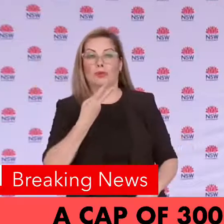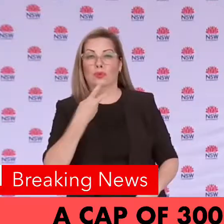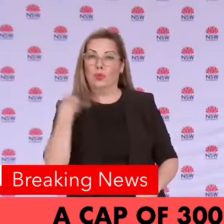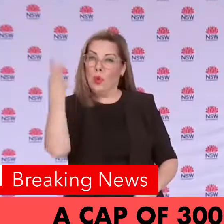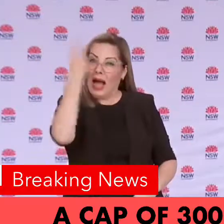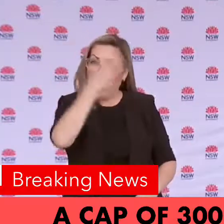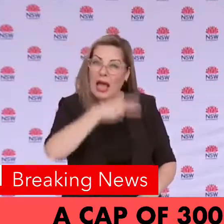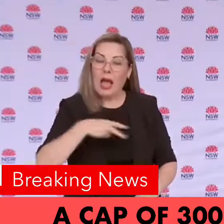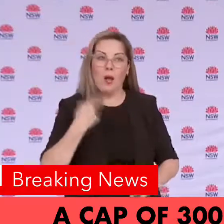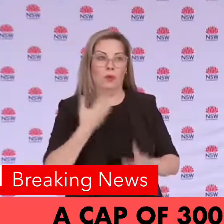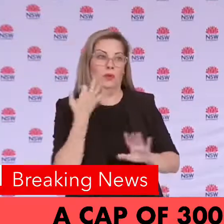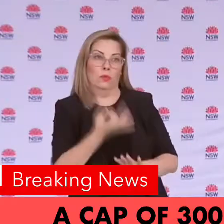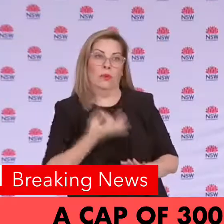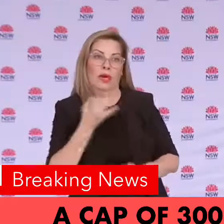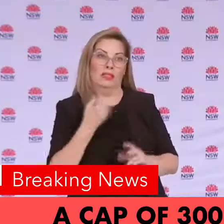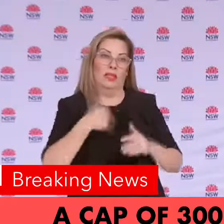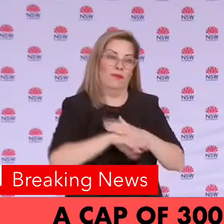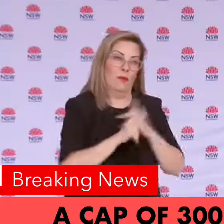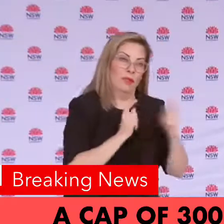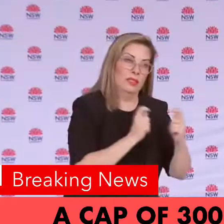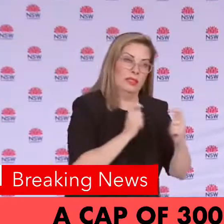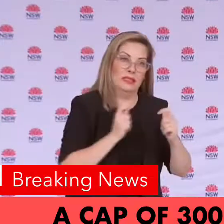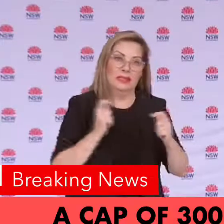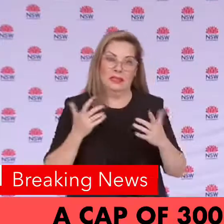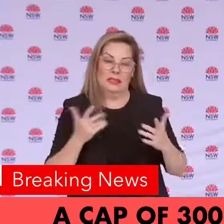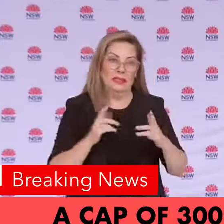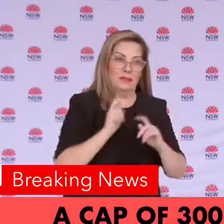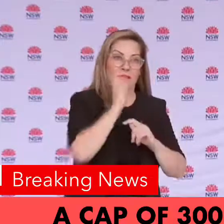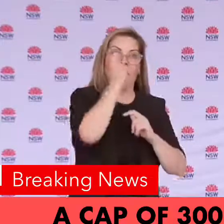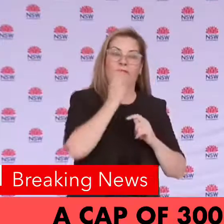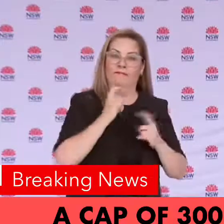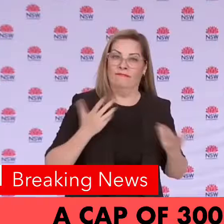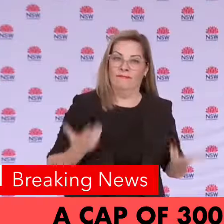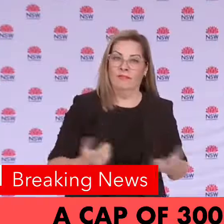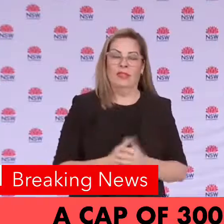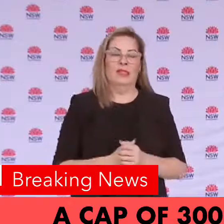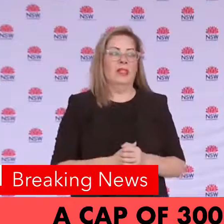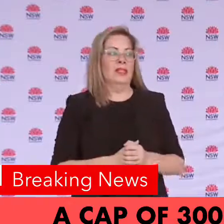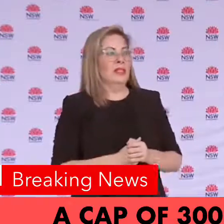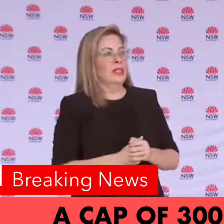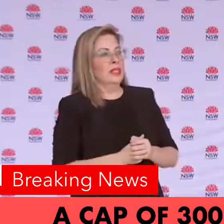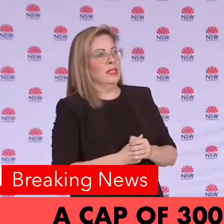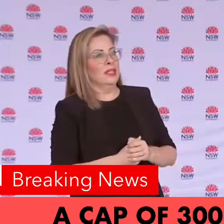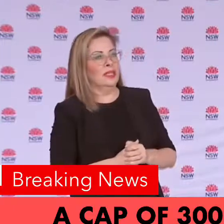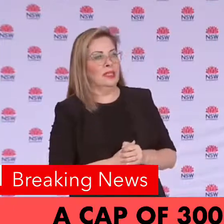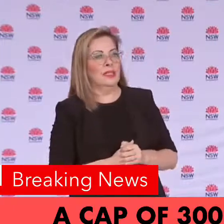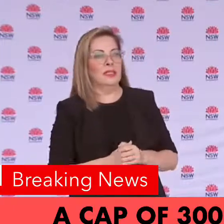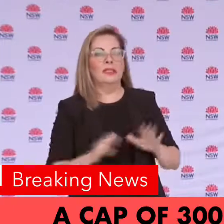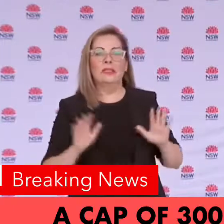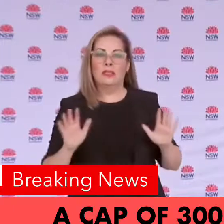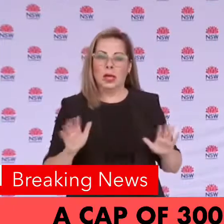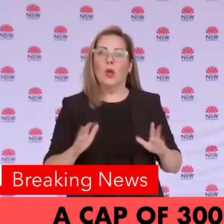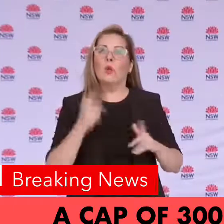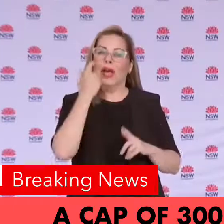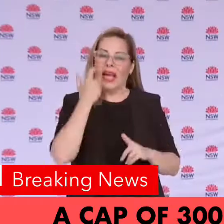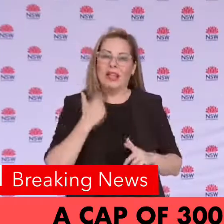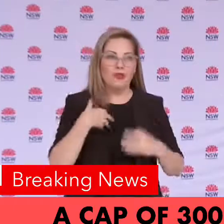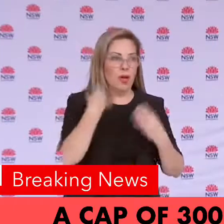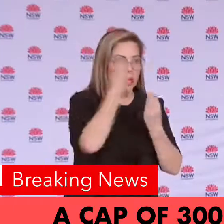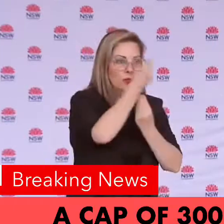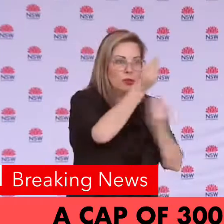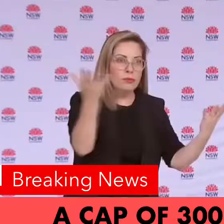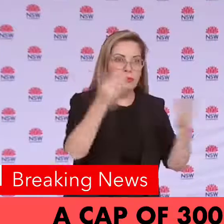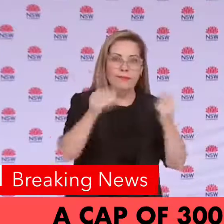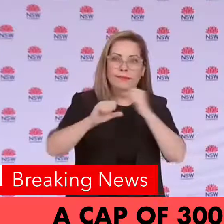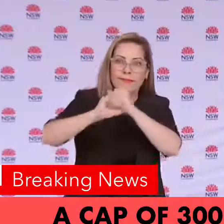around testing? So look, can I just confirm that we are trying to get the venue lists out very